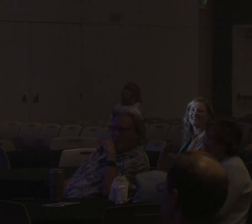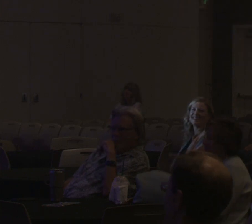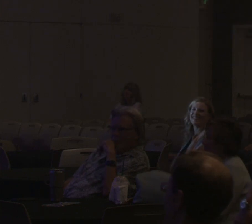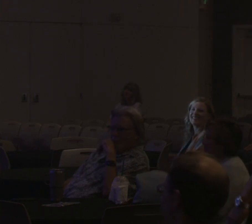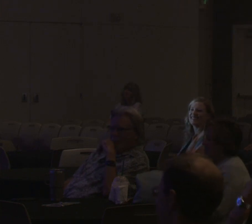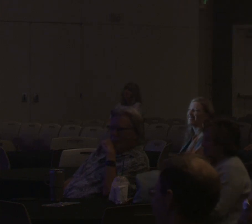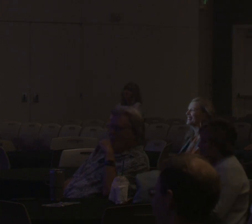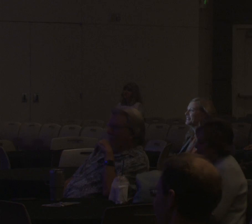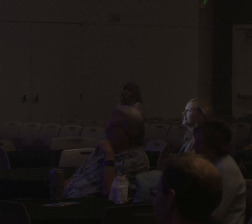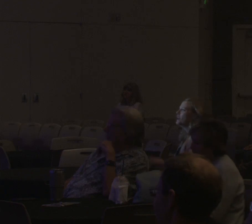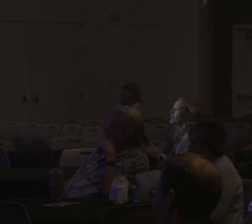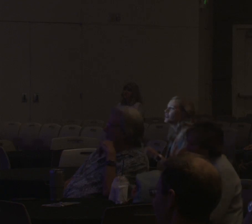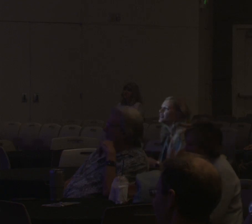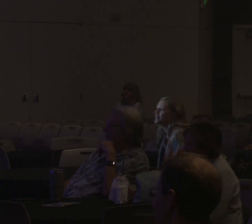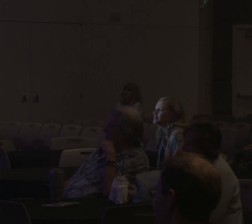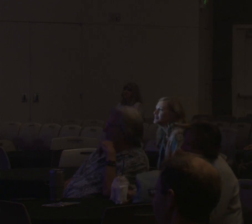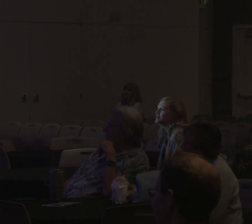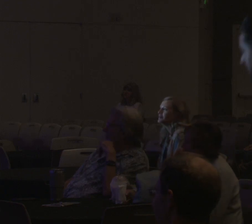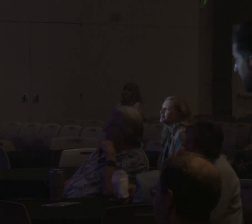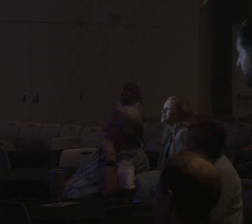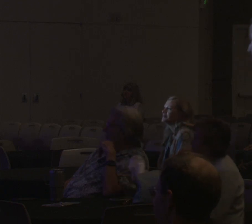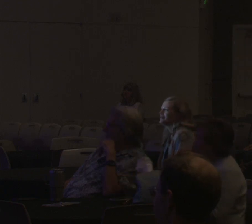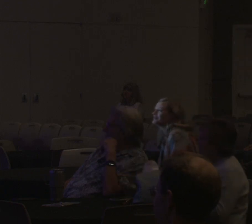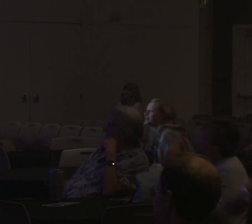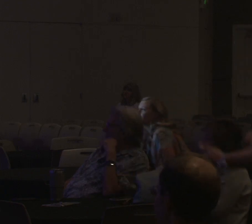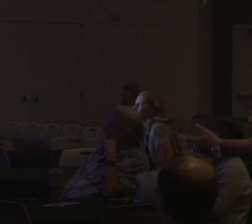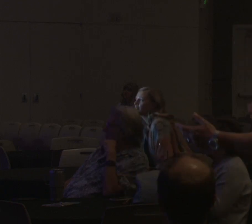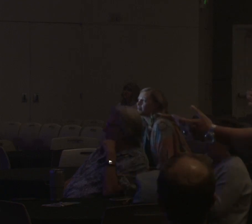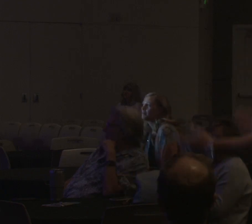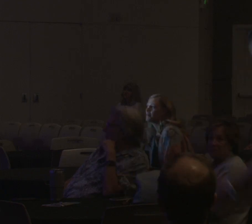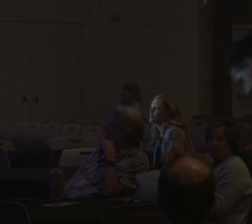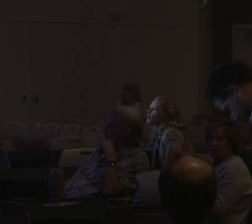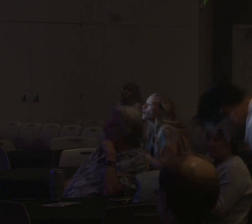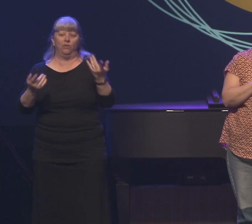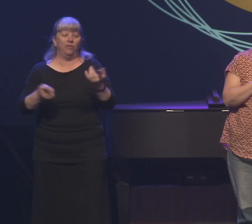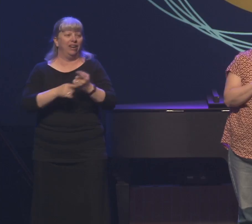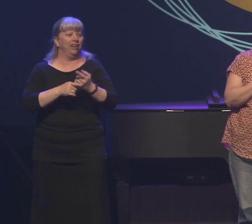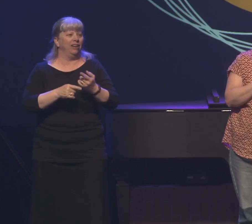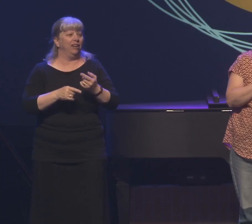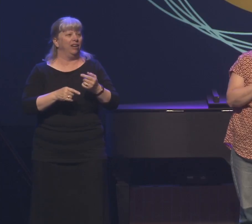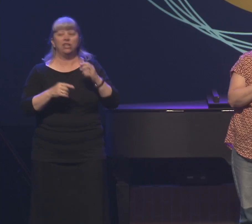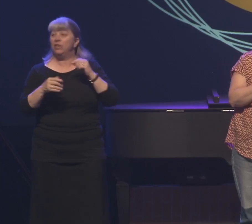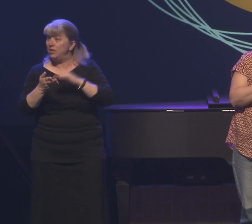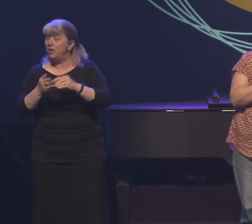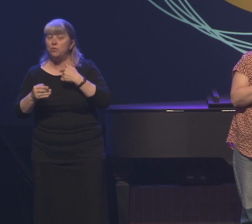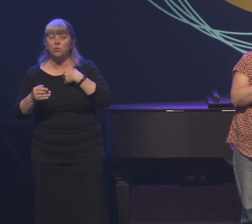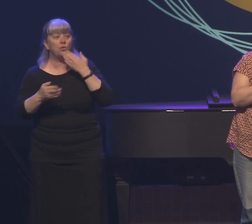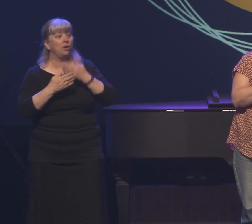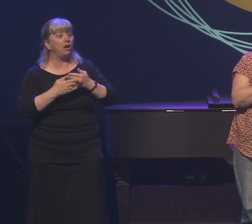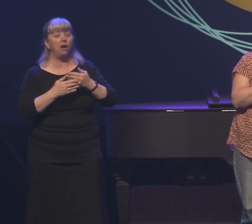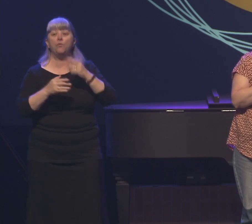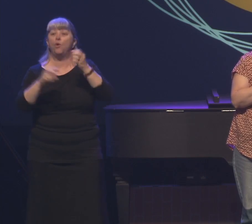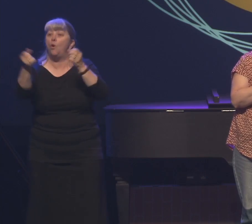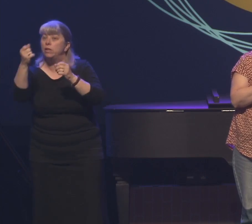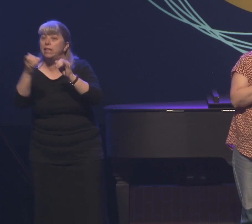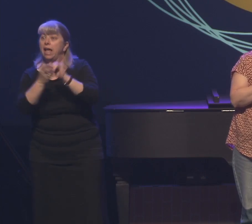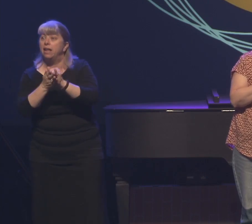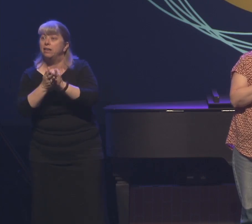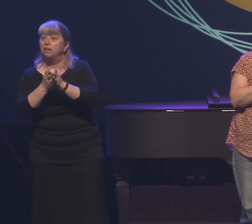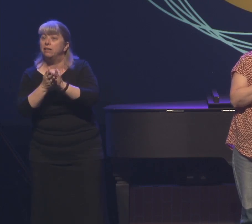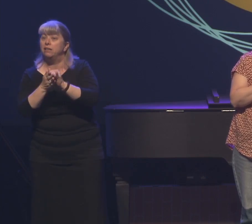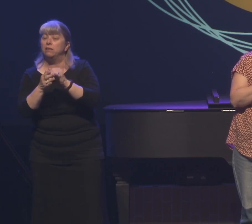$1,050. Oh, jeez. Well, the auction actually isn't today. Right. Thank you for that generous bid. Yes, we'll hold that in.